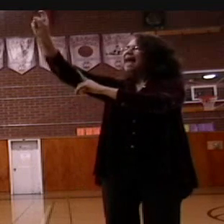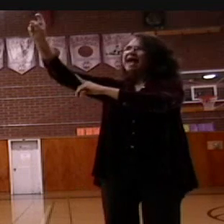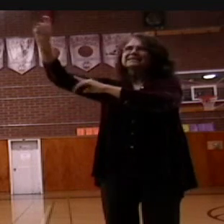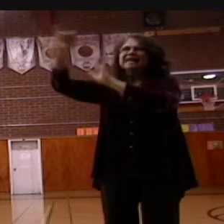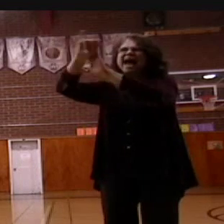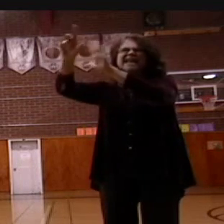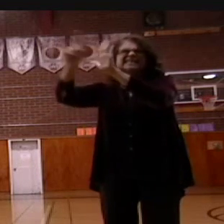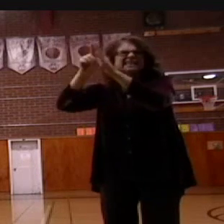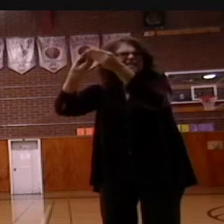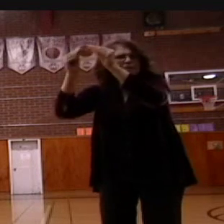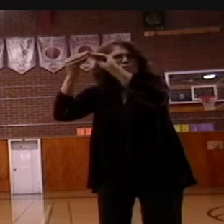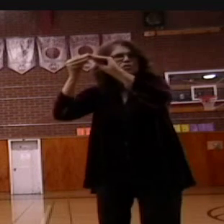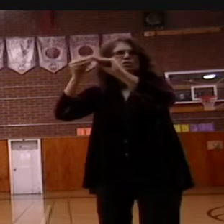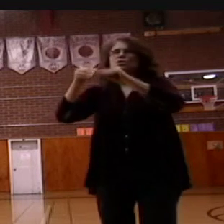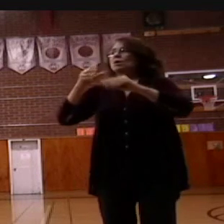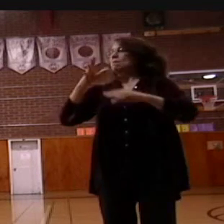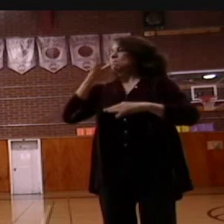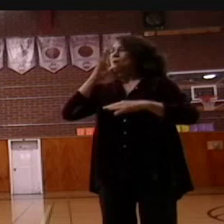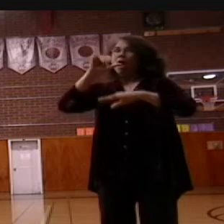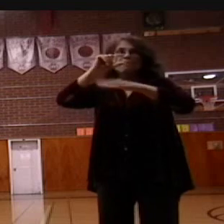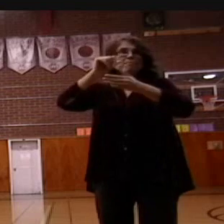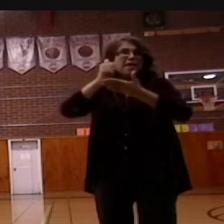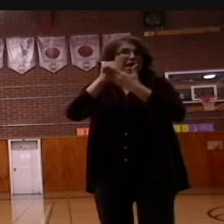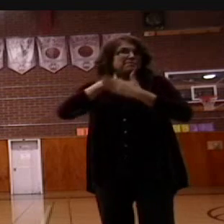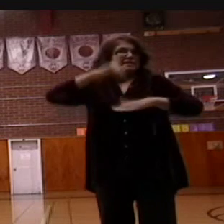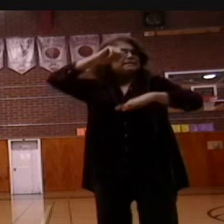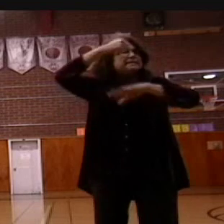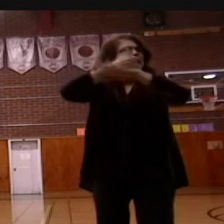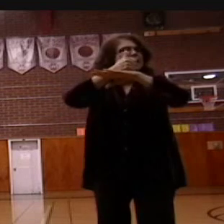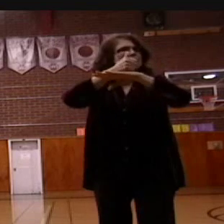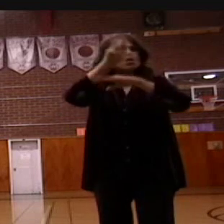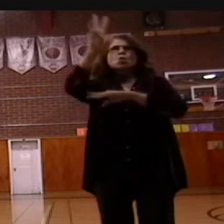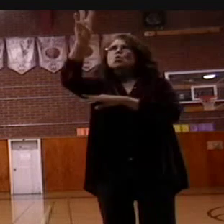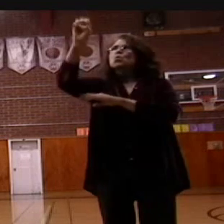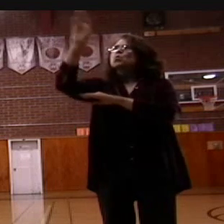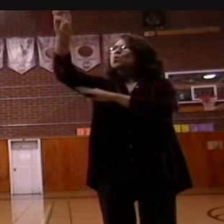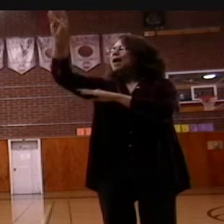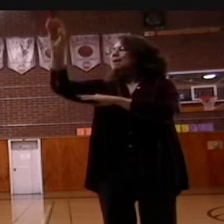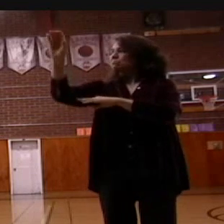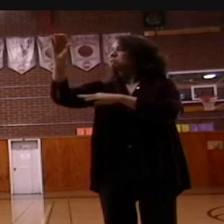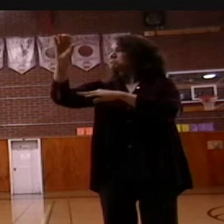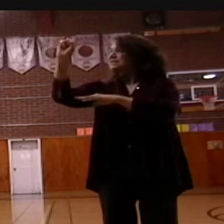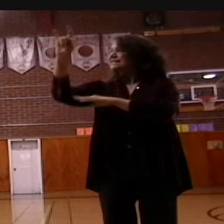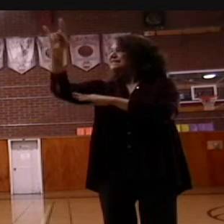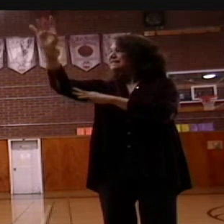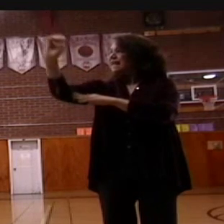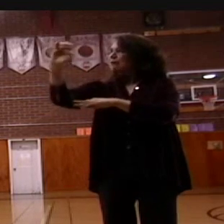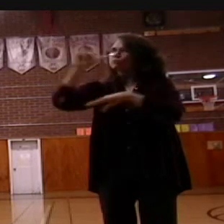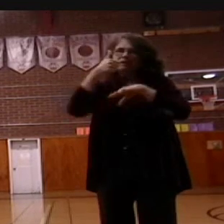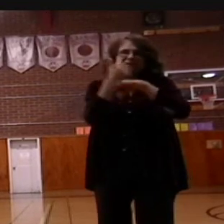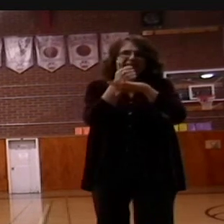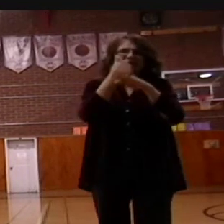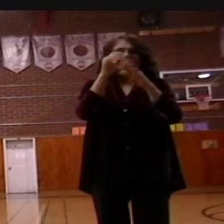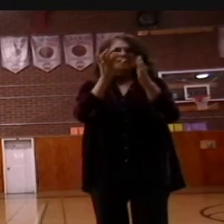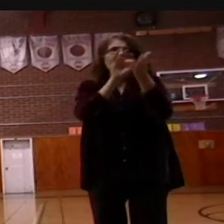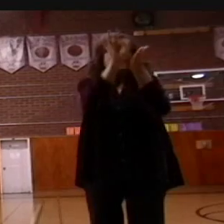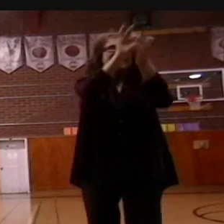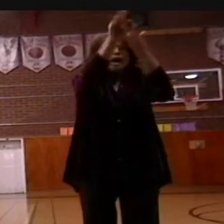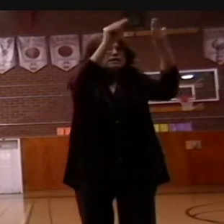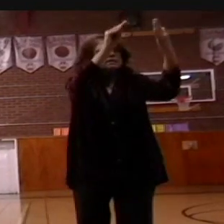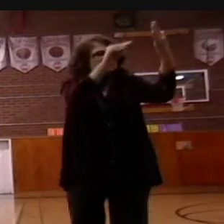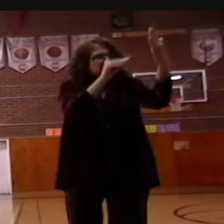my mom helped me set up a website and a PayPal account for orders. I created documents for accounting and other things to keep them organized.